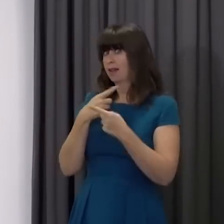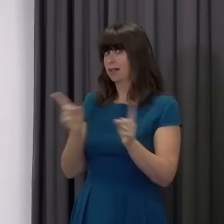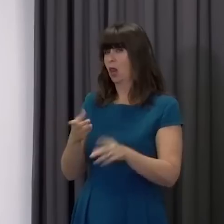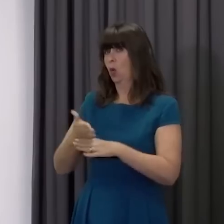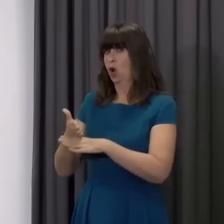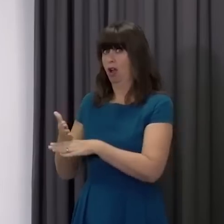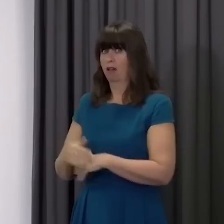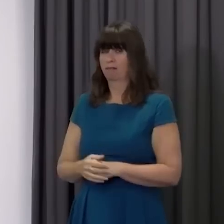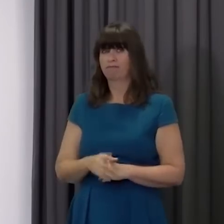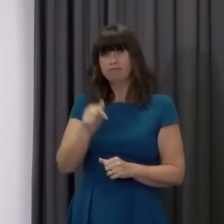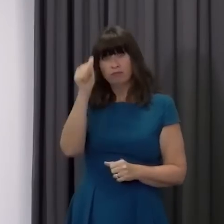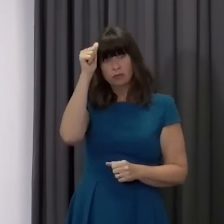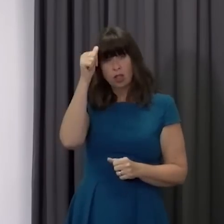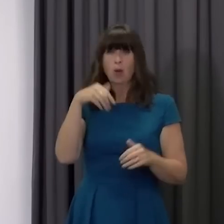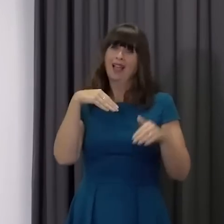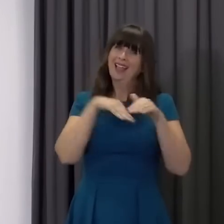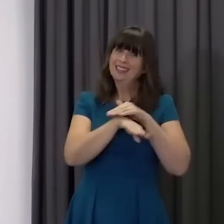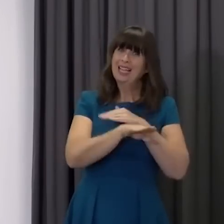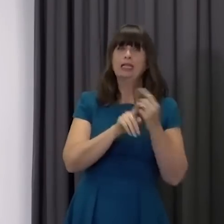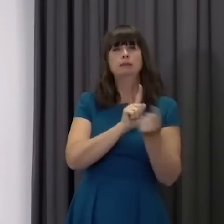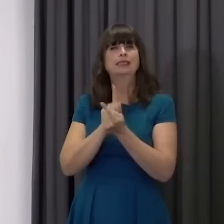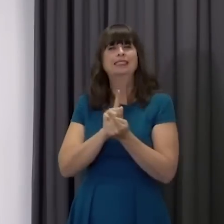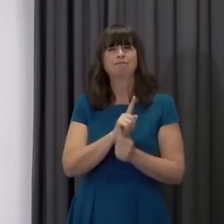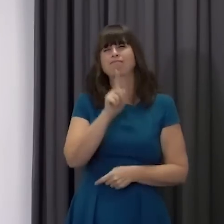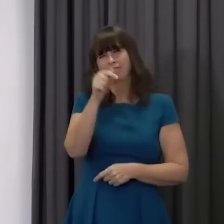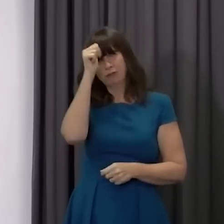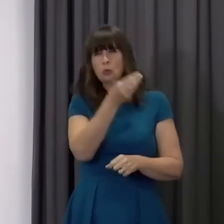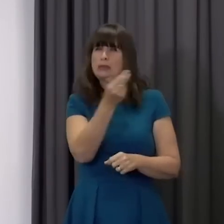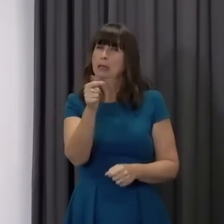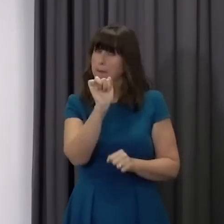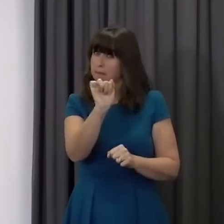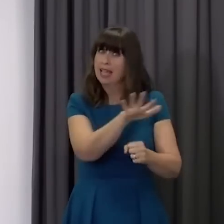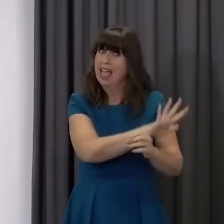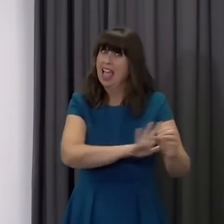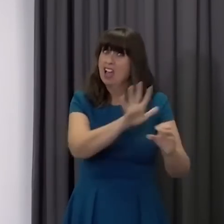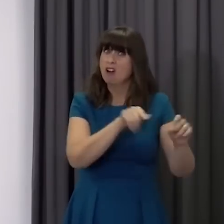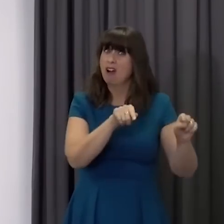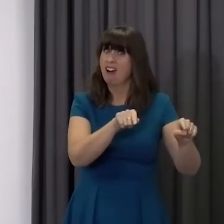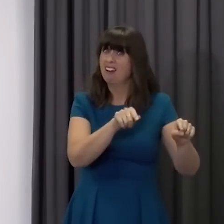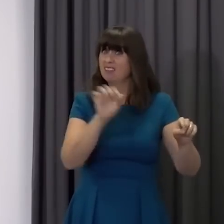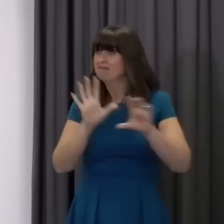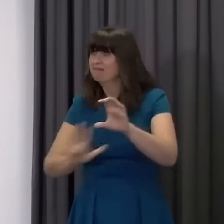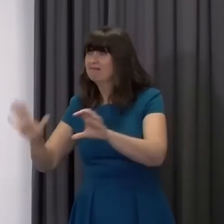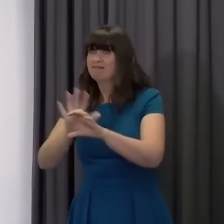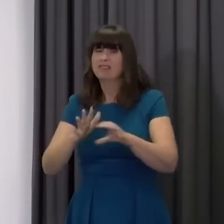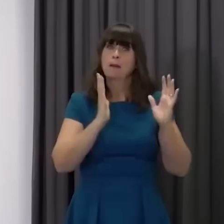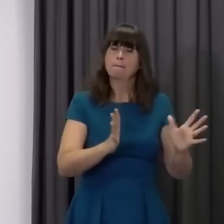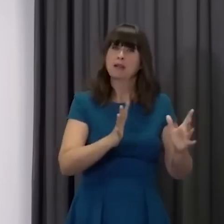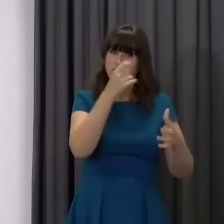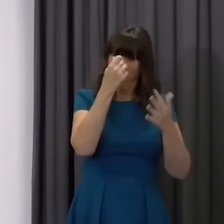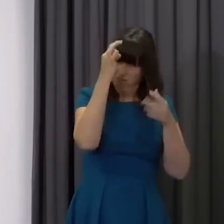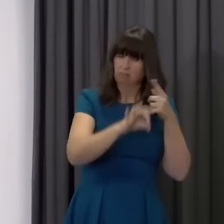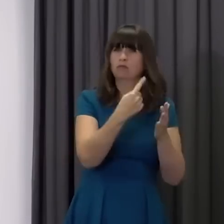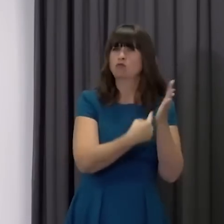the rules about meeting people indoors. If you're one of those areas in Wales which are under local restrictions, you